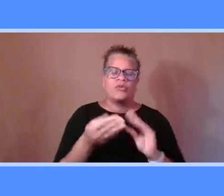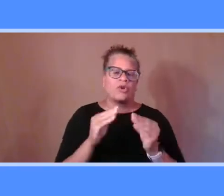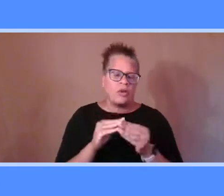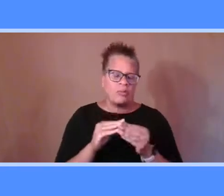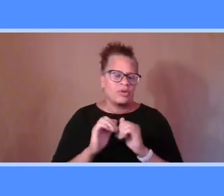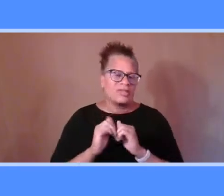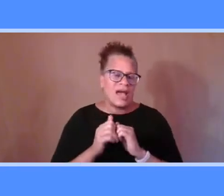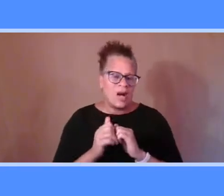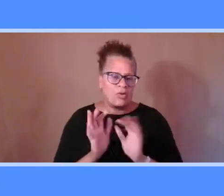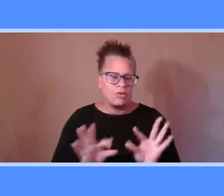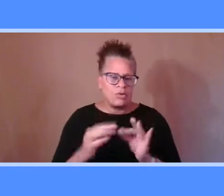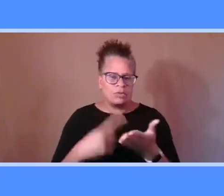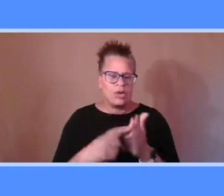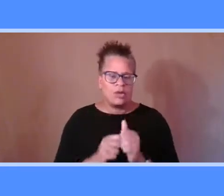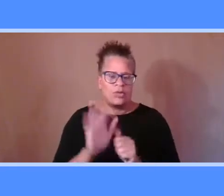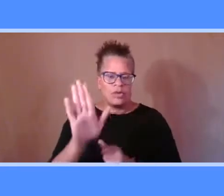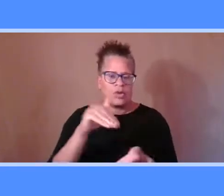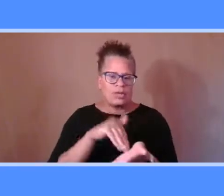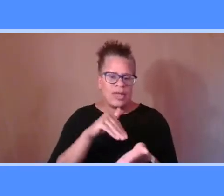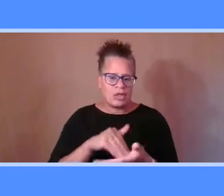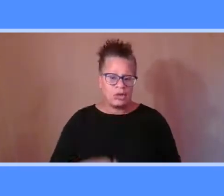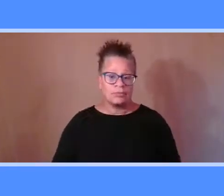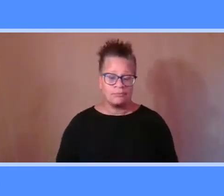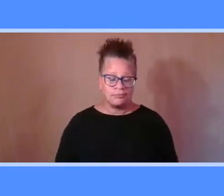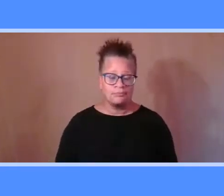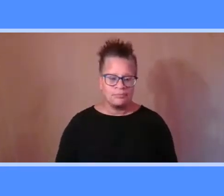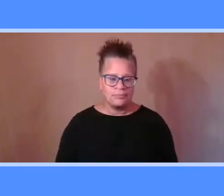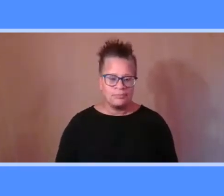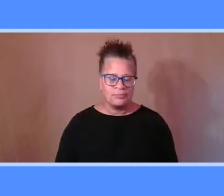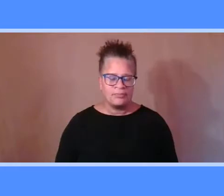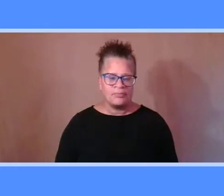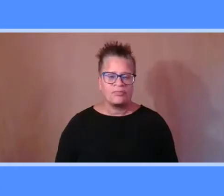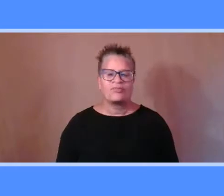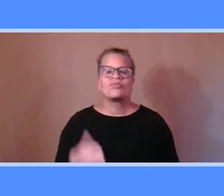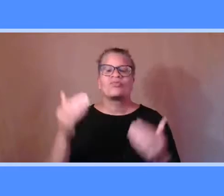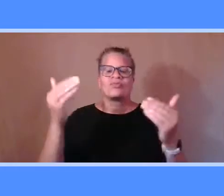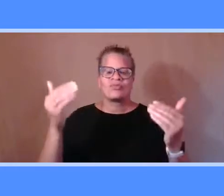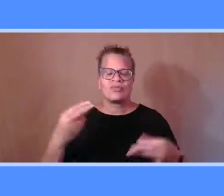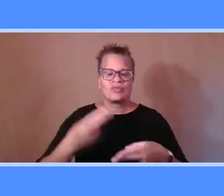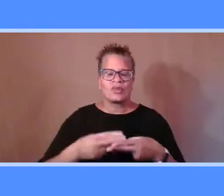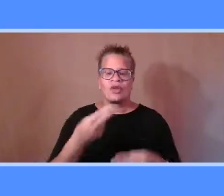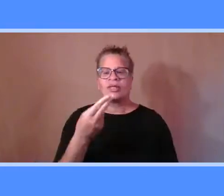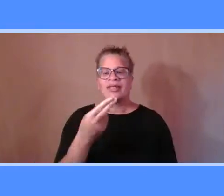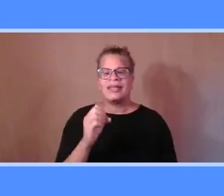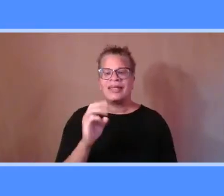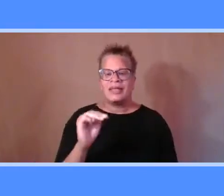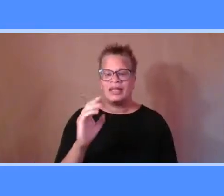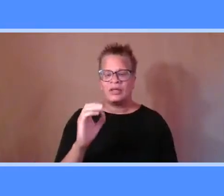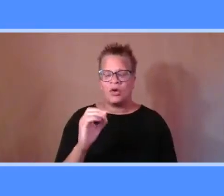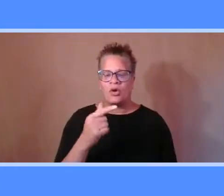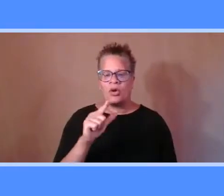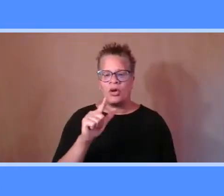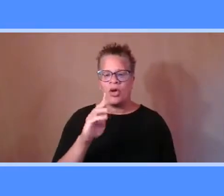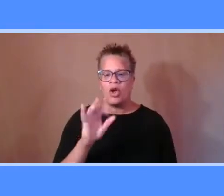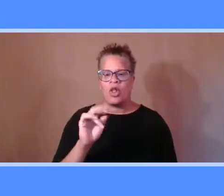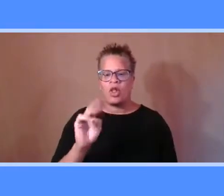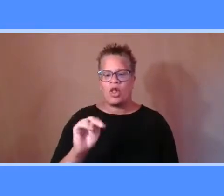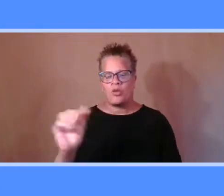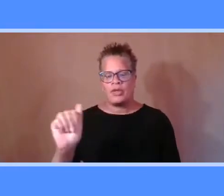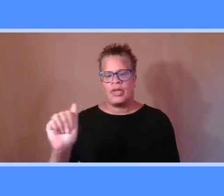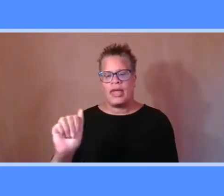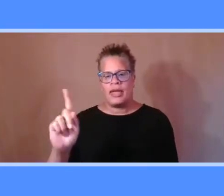fashion. All right. Wanted to move on to something called hemoglobin A1C.